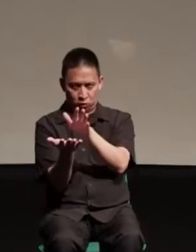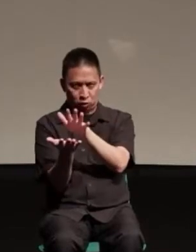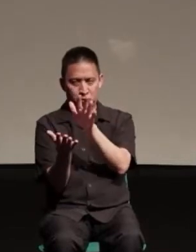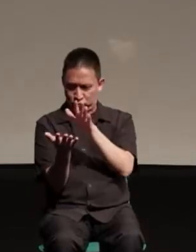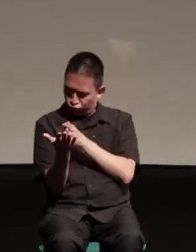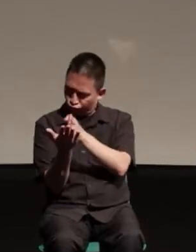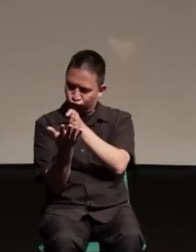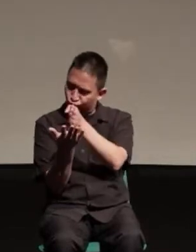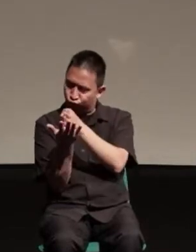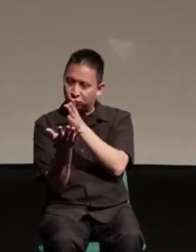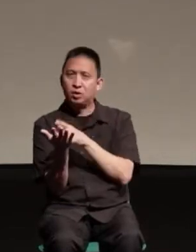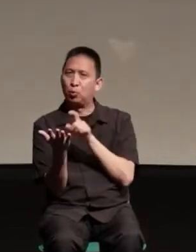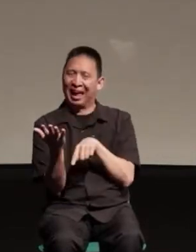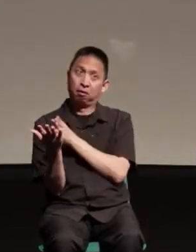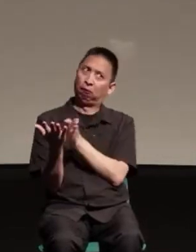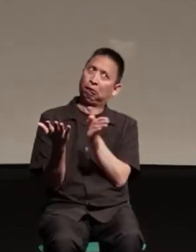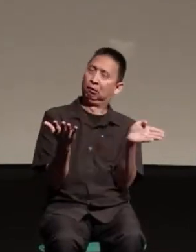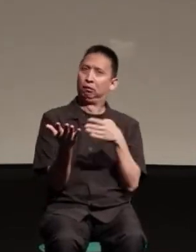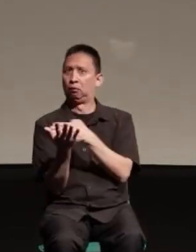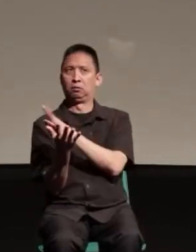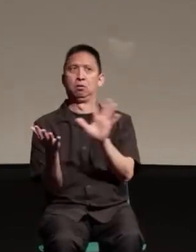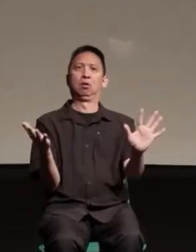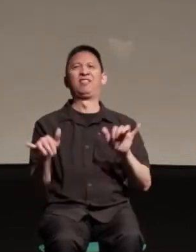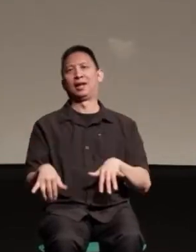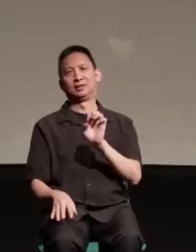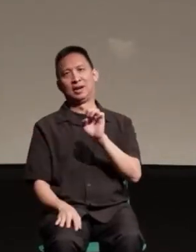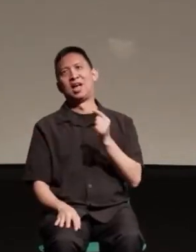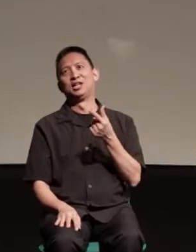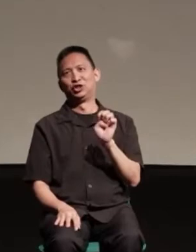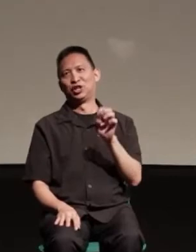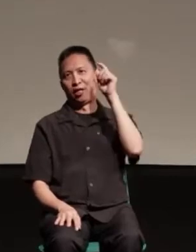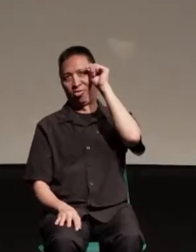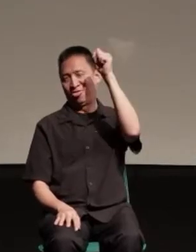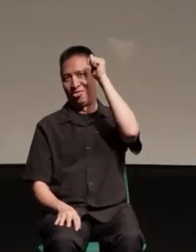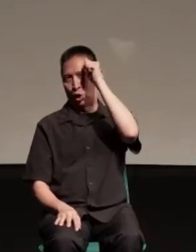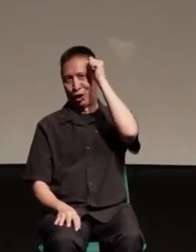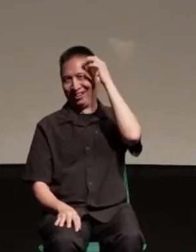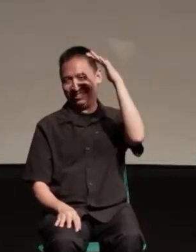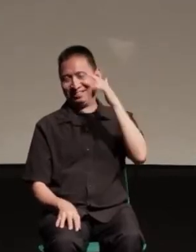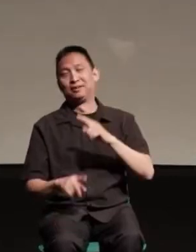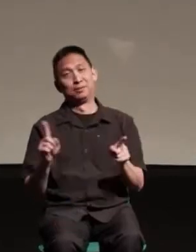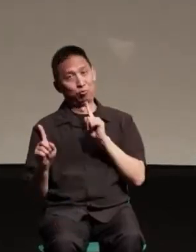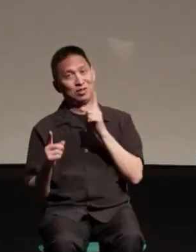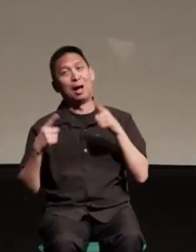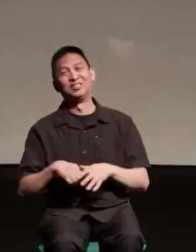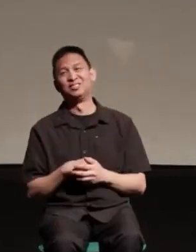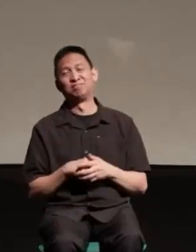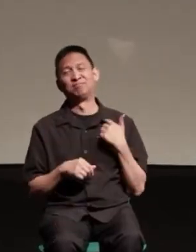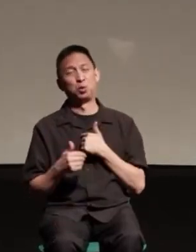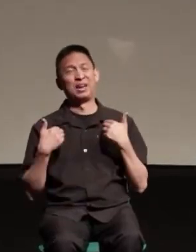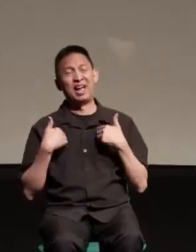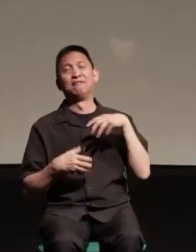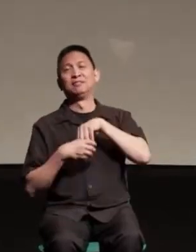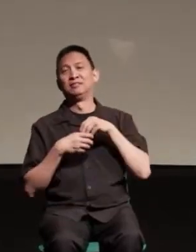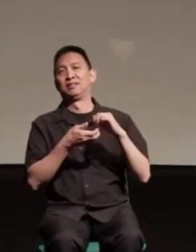the edge to sort of move things around, you know, basic edge theory. But I think it's real. And I think what we have though is a collective intentional